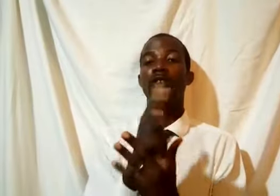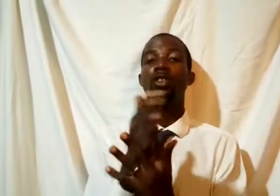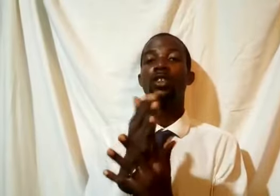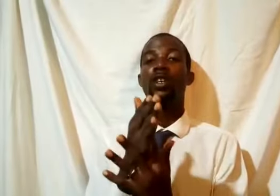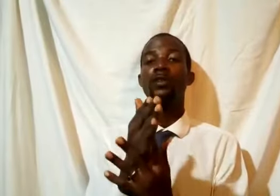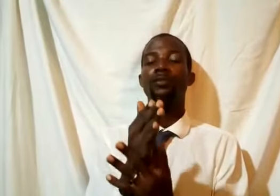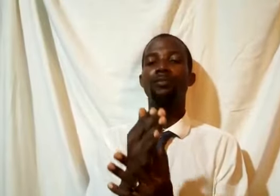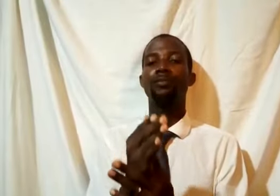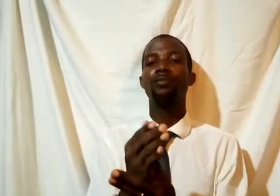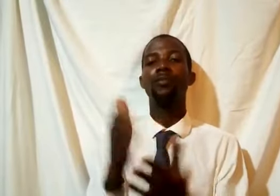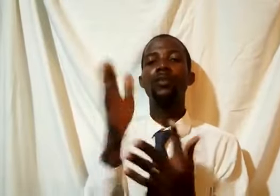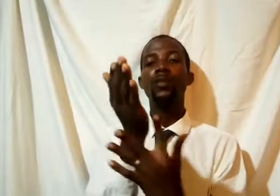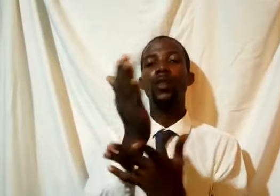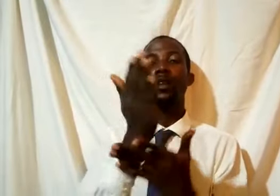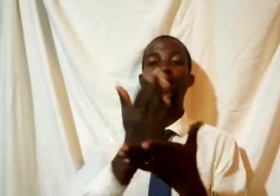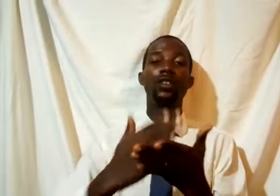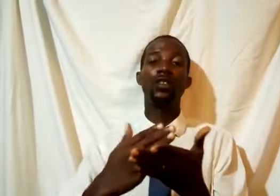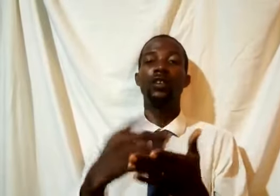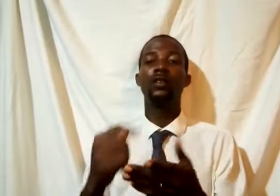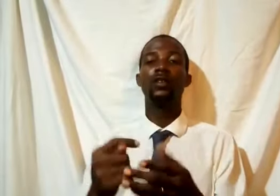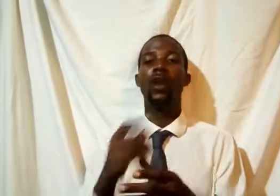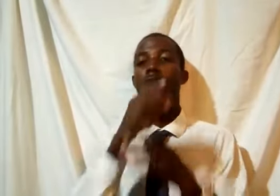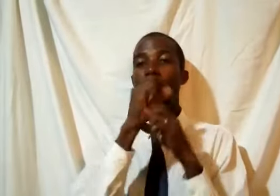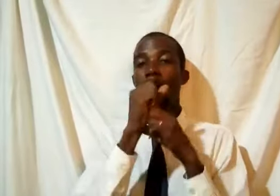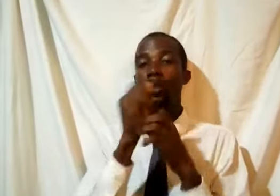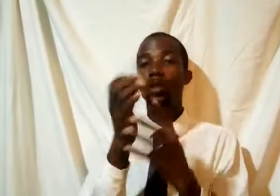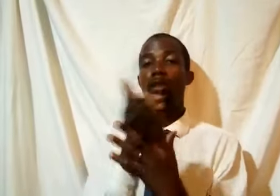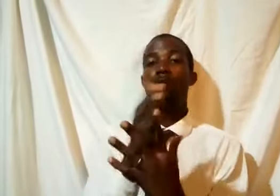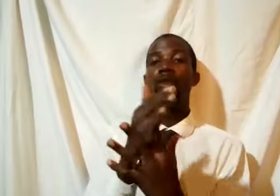divide the oranges between your children.